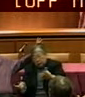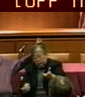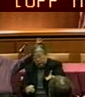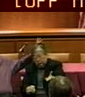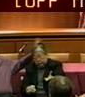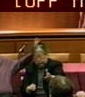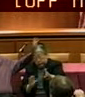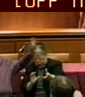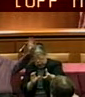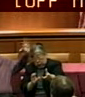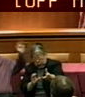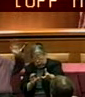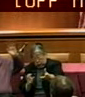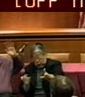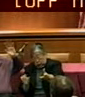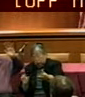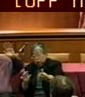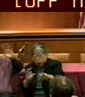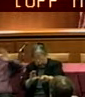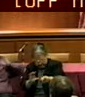Kristen, Sherry, and Angel. Is that okay?